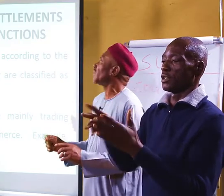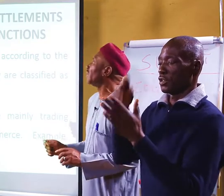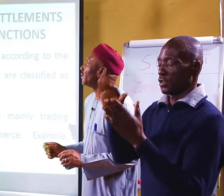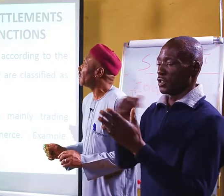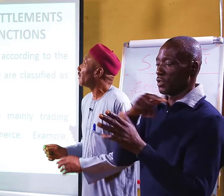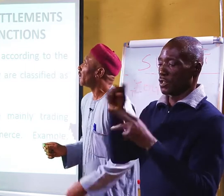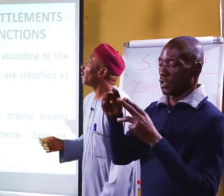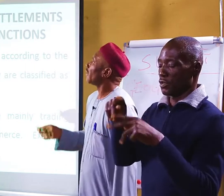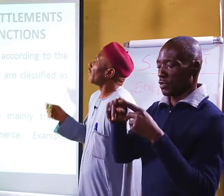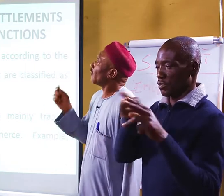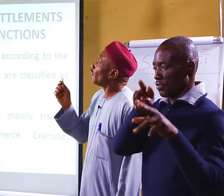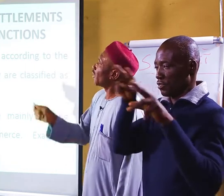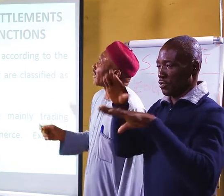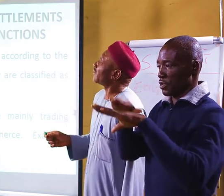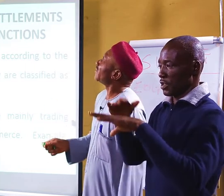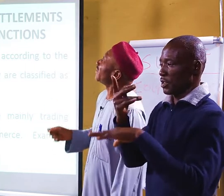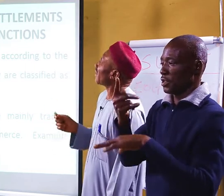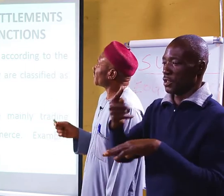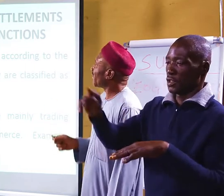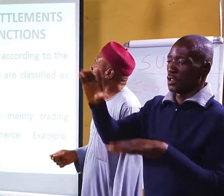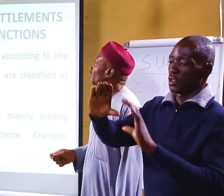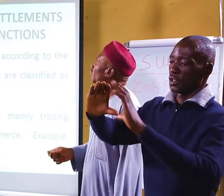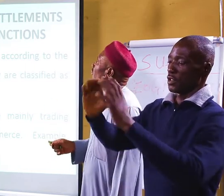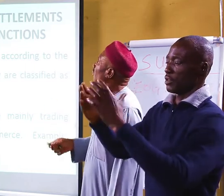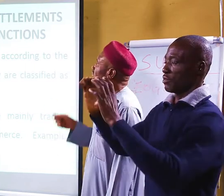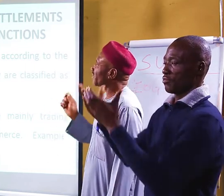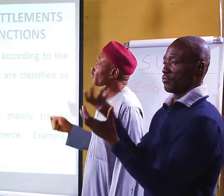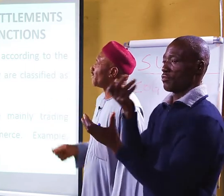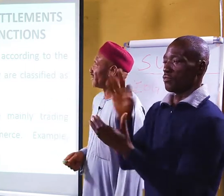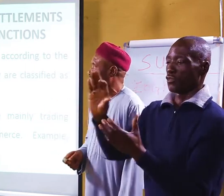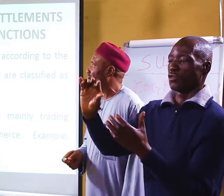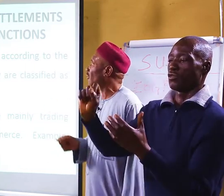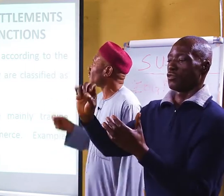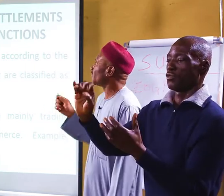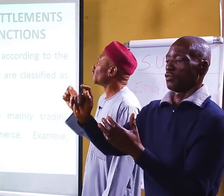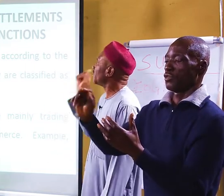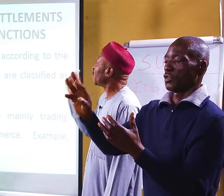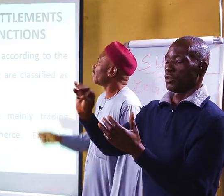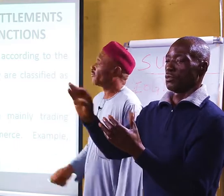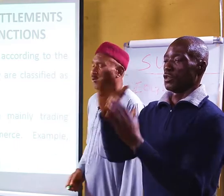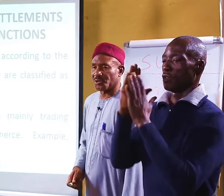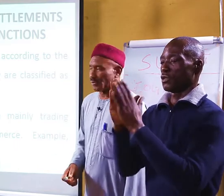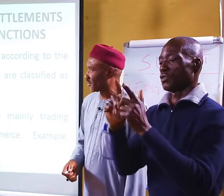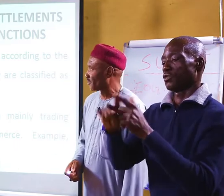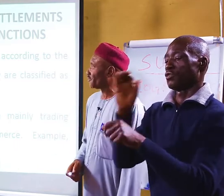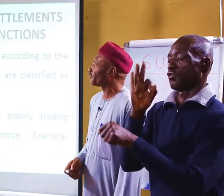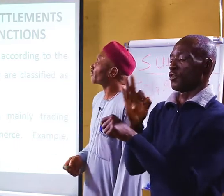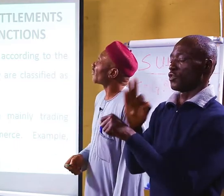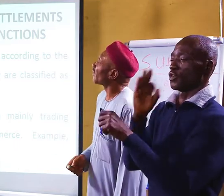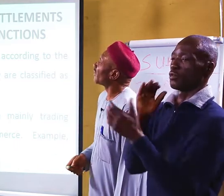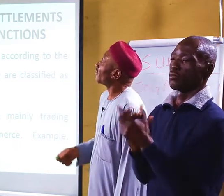let's quickly look at the classification of settlements according to